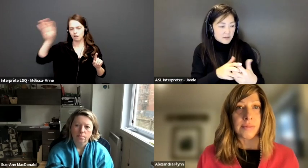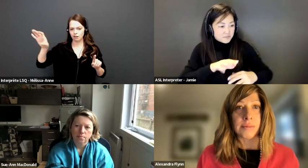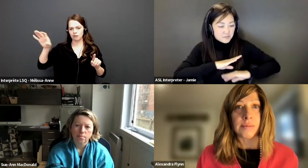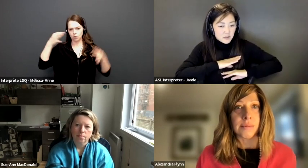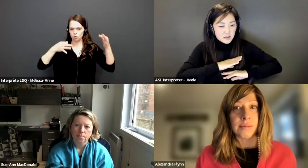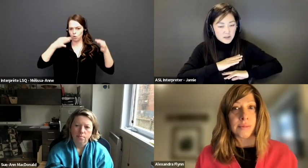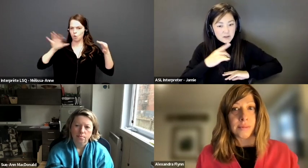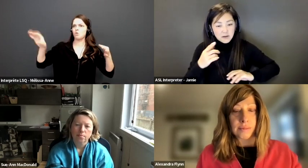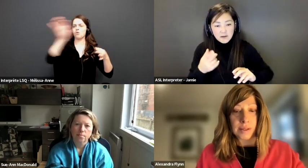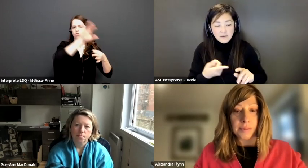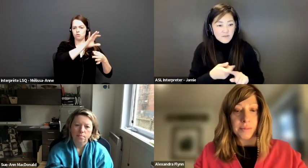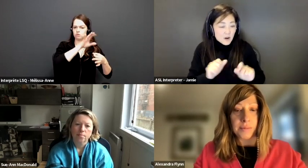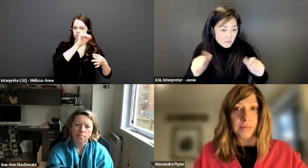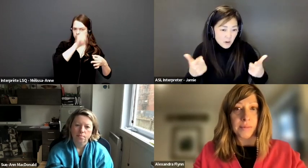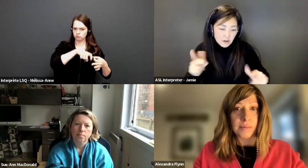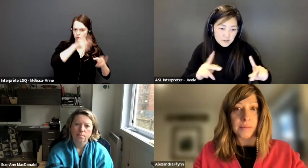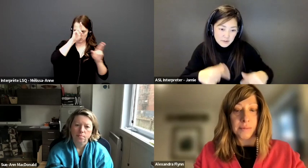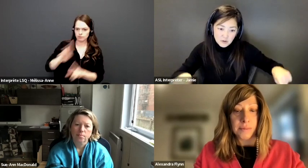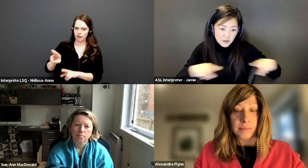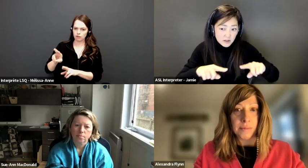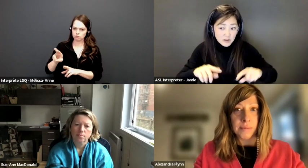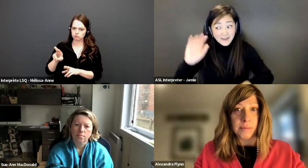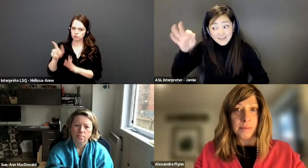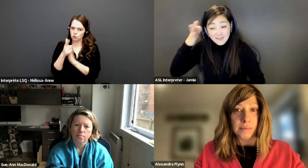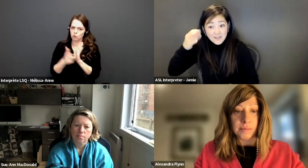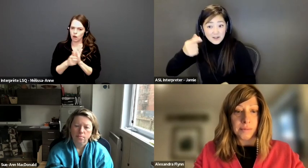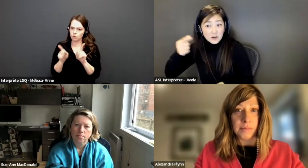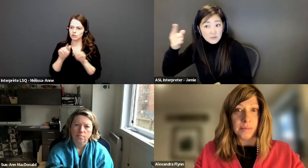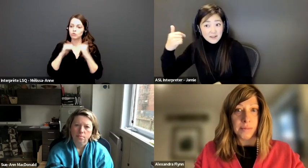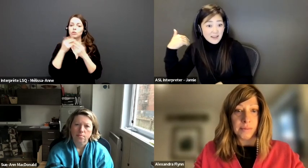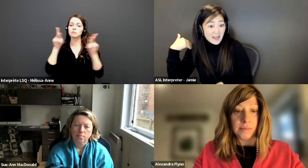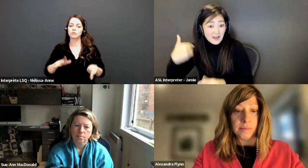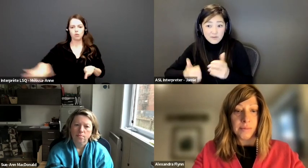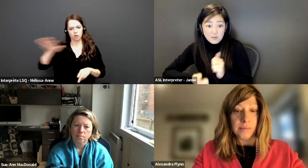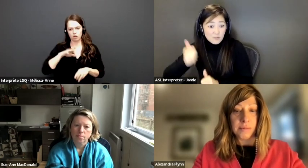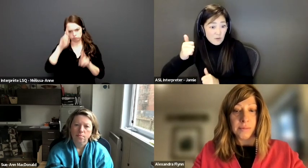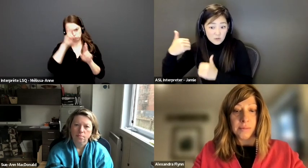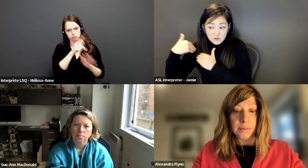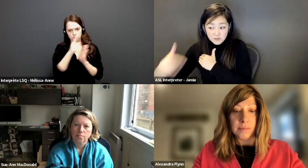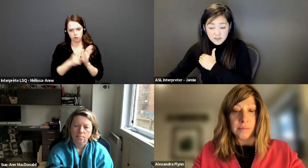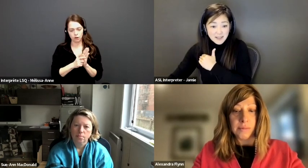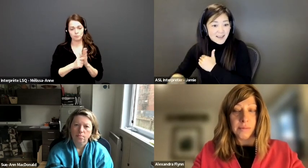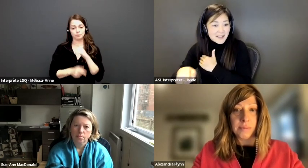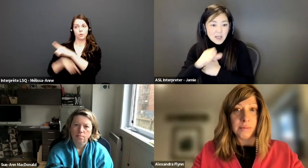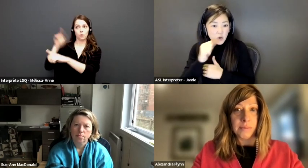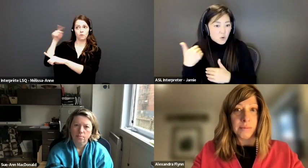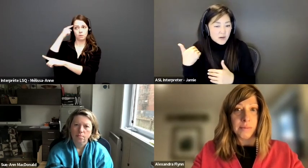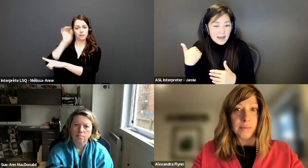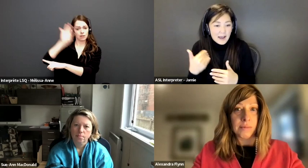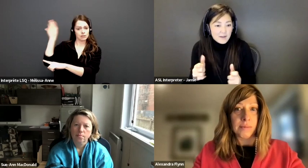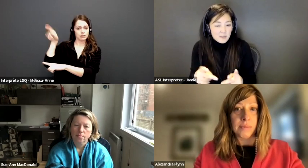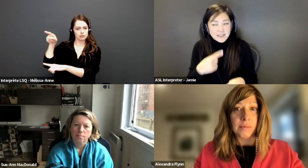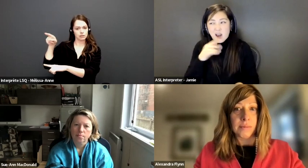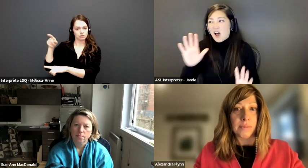all actors. And the federal government has a particular obligation. They do not have the luxury of saying, you know, oh, well, that's a different level